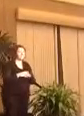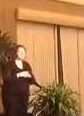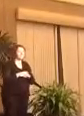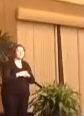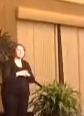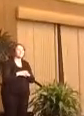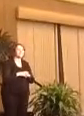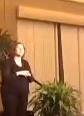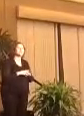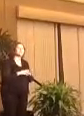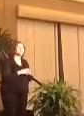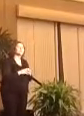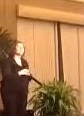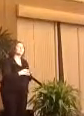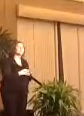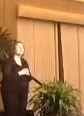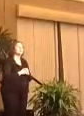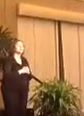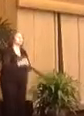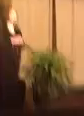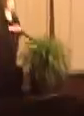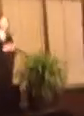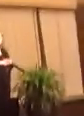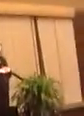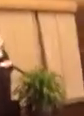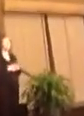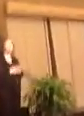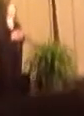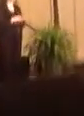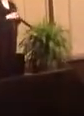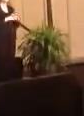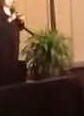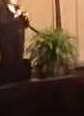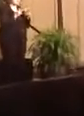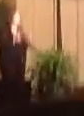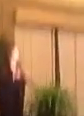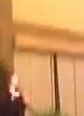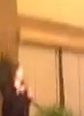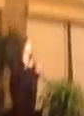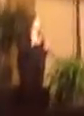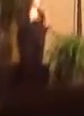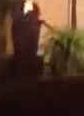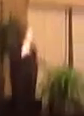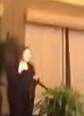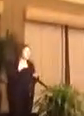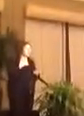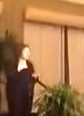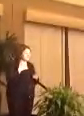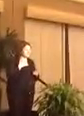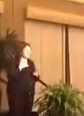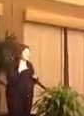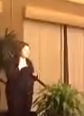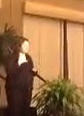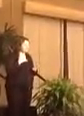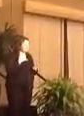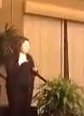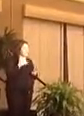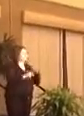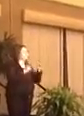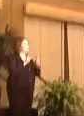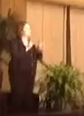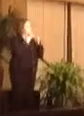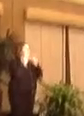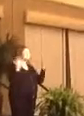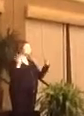Where was a place that you felt like had the best, I don't know what I'm trying to say, the most accepting